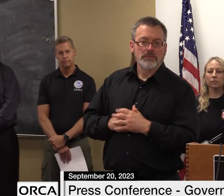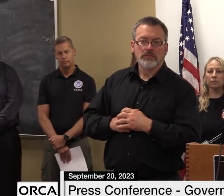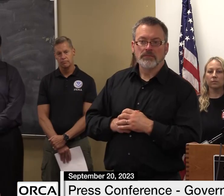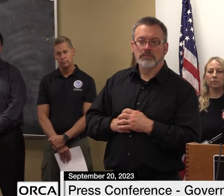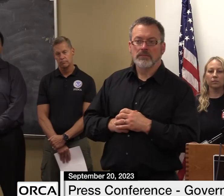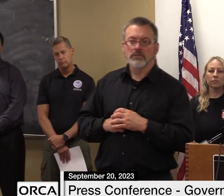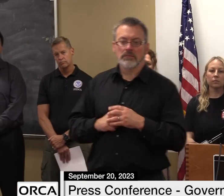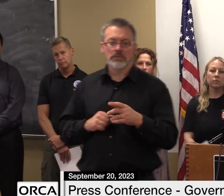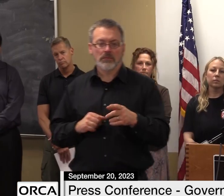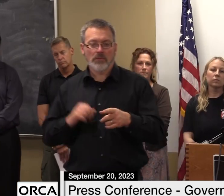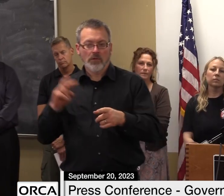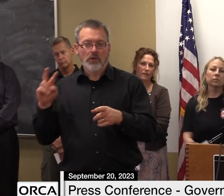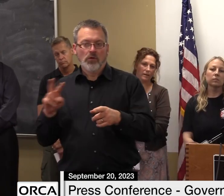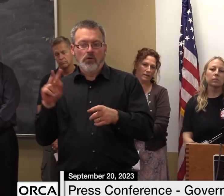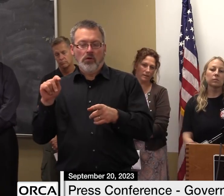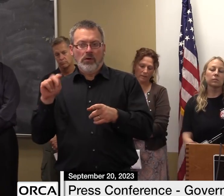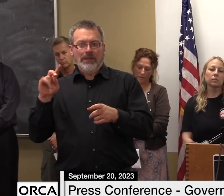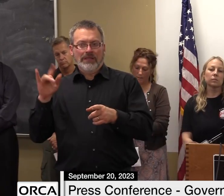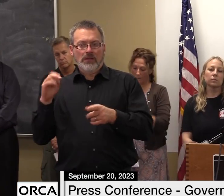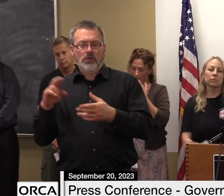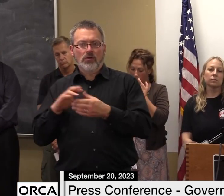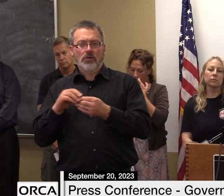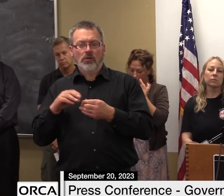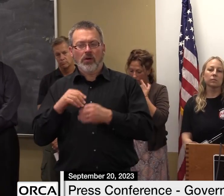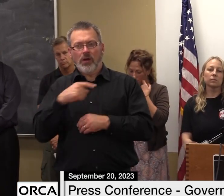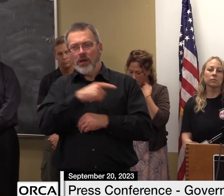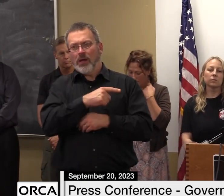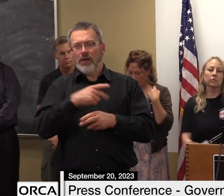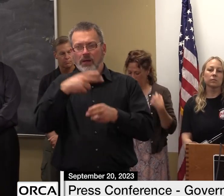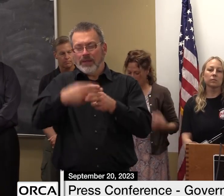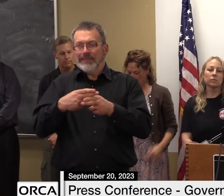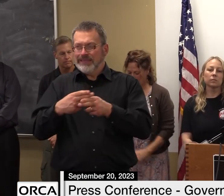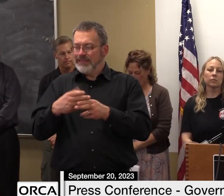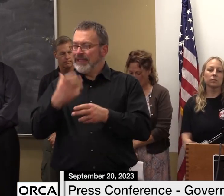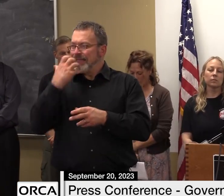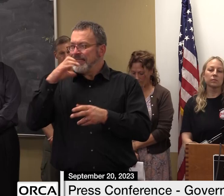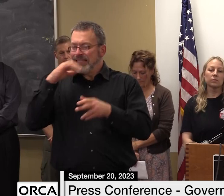You started by talking about heating systems.